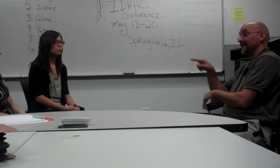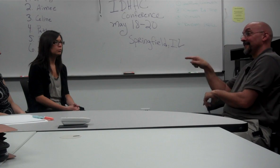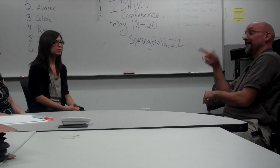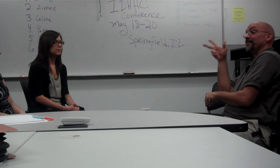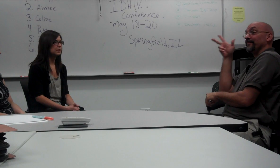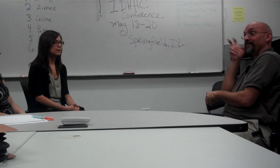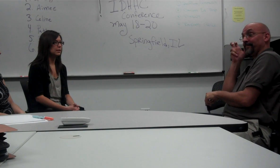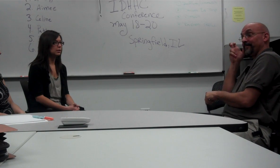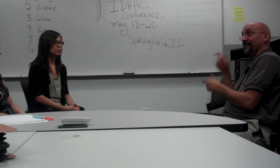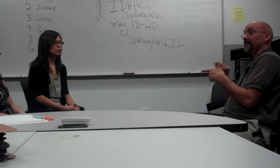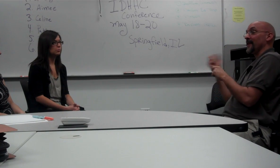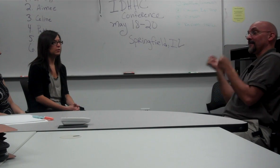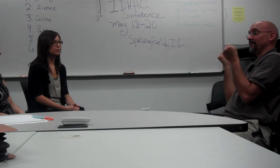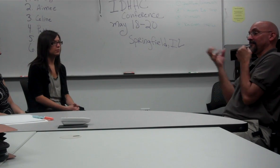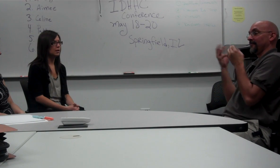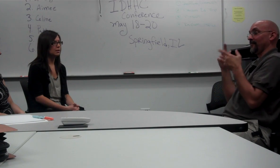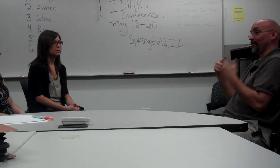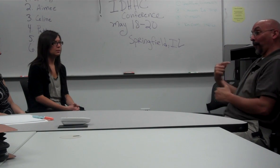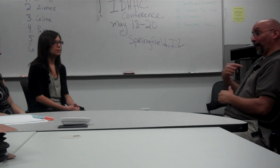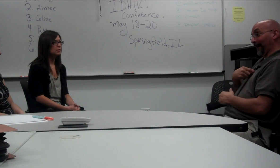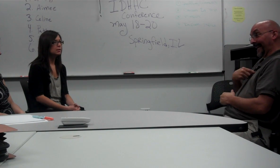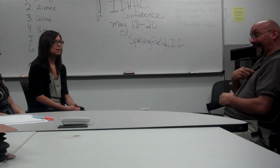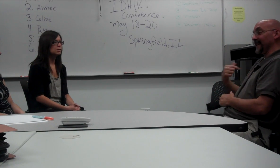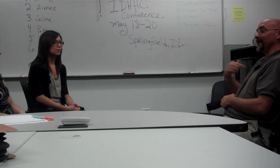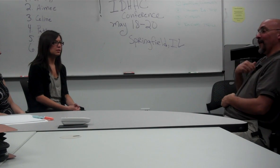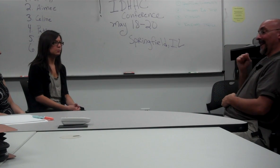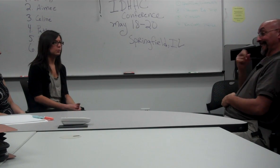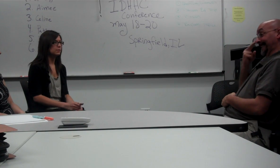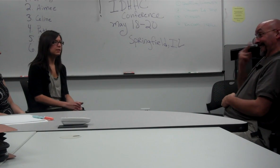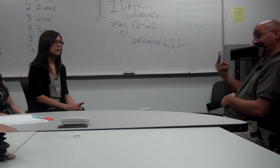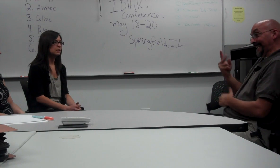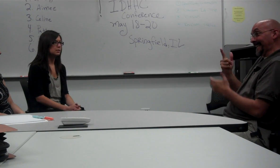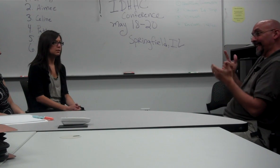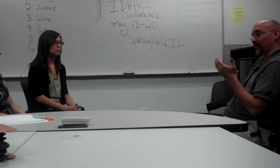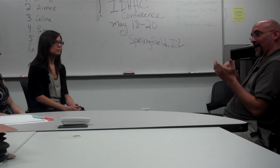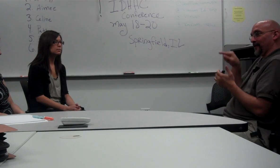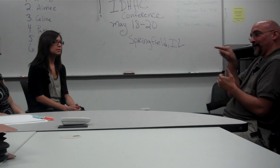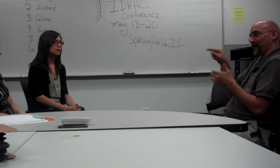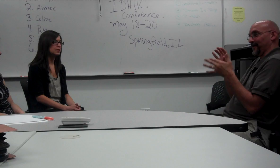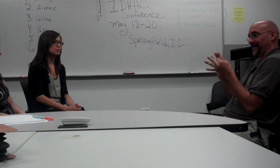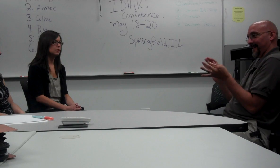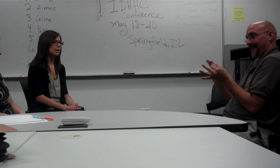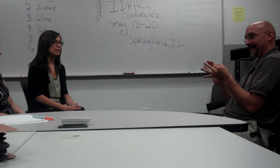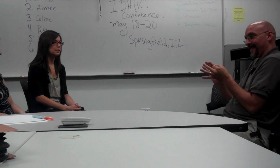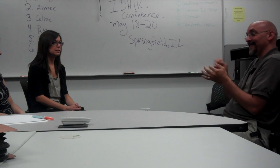will speak in English. She will hear that and transport the meaning into signs so that I can see.